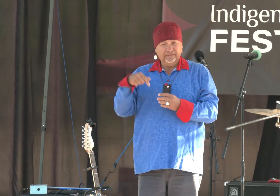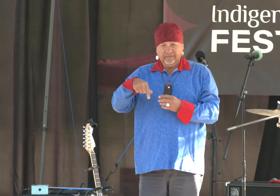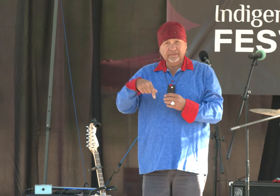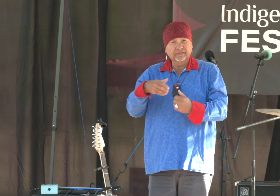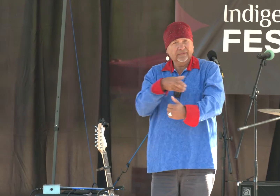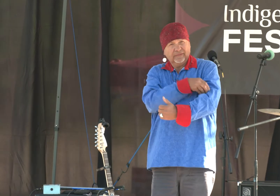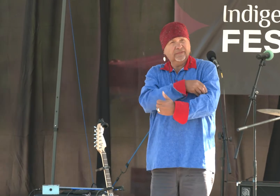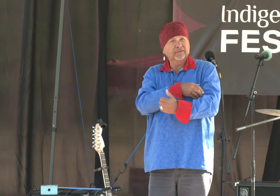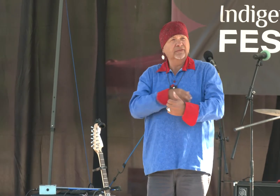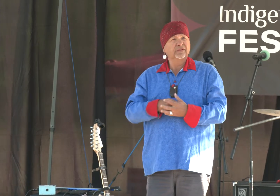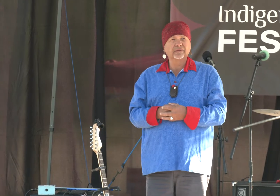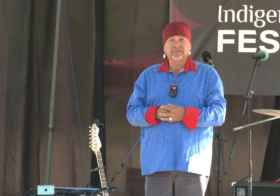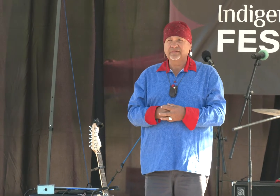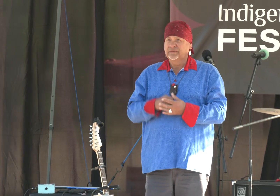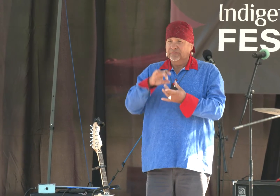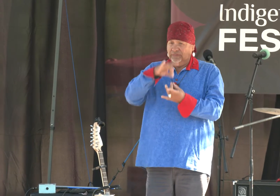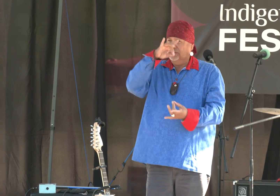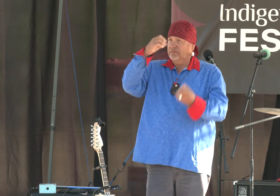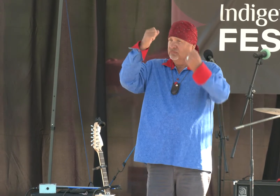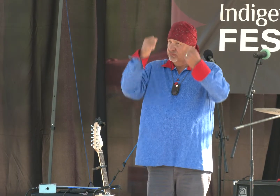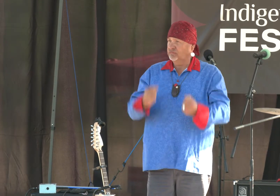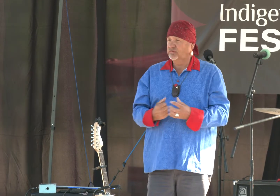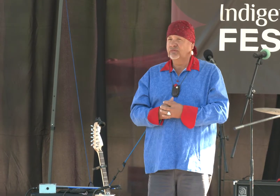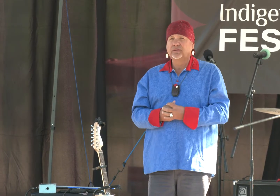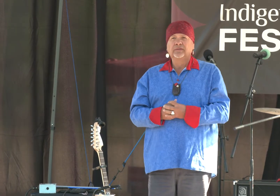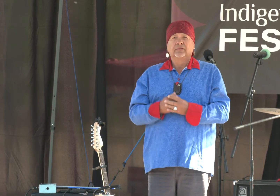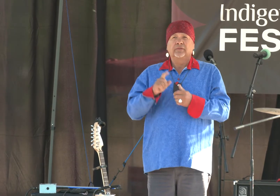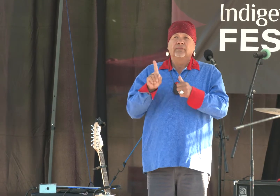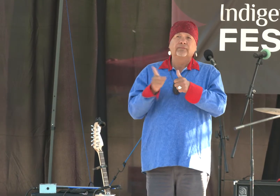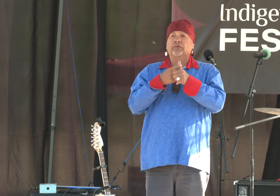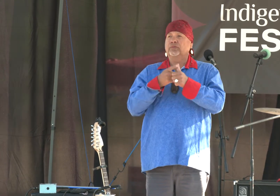since that time we've had this power in the spirit and it's still strong